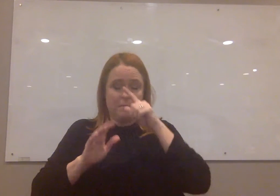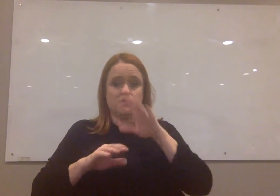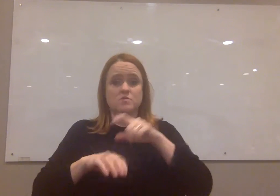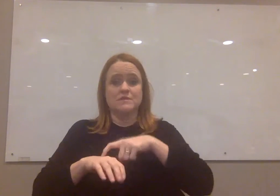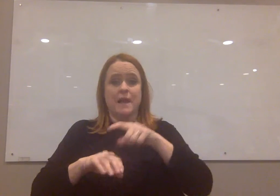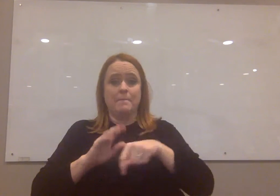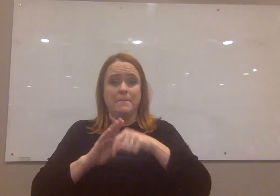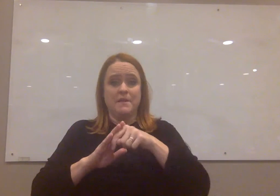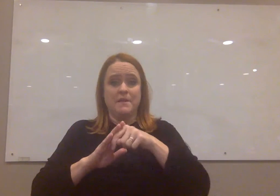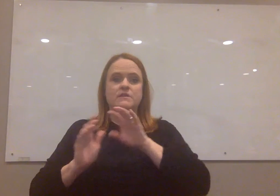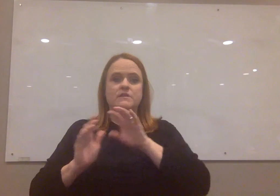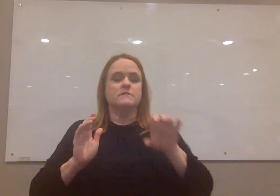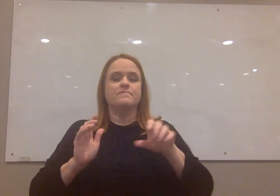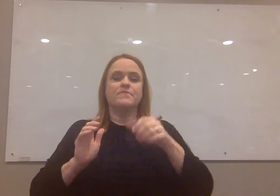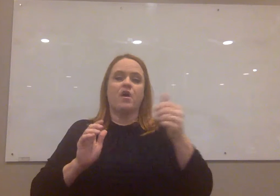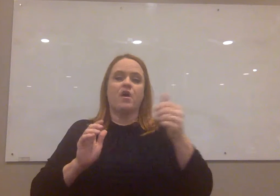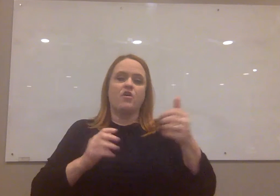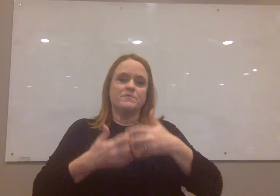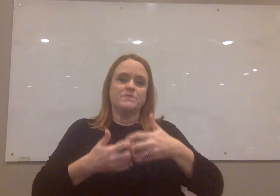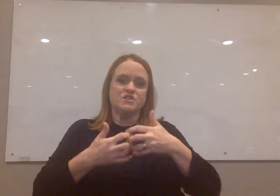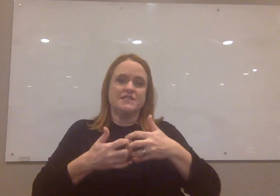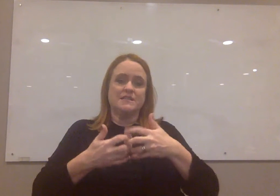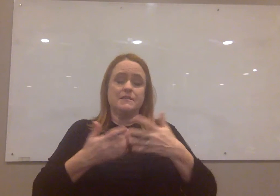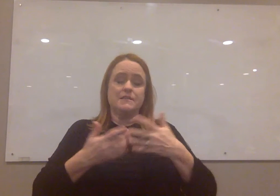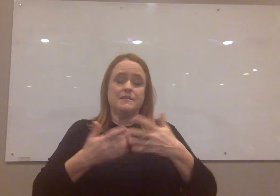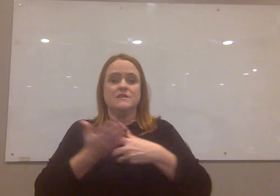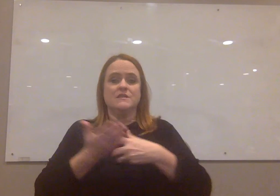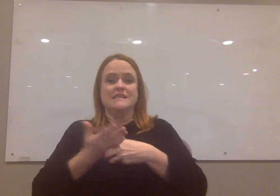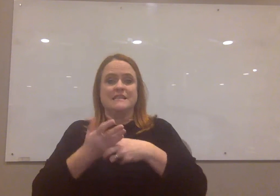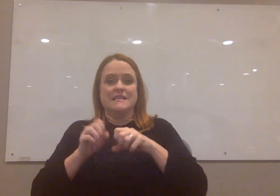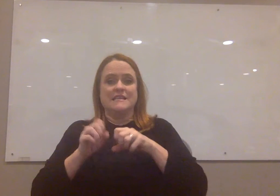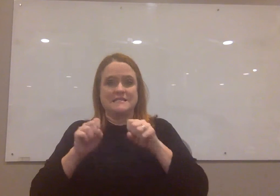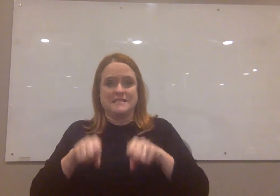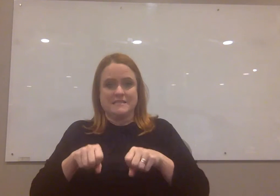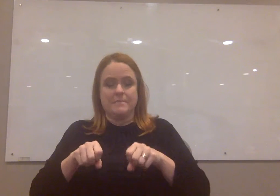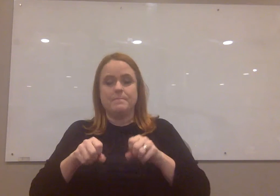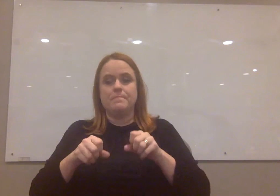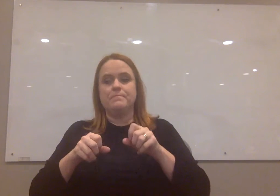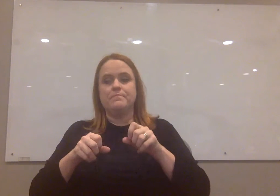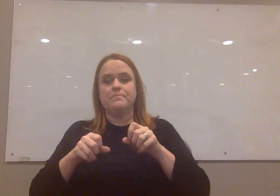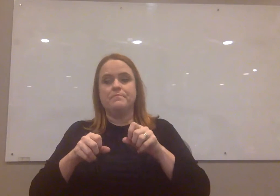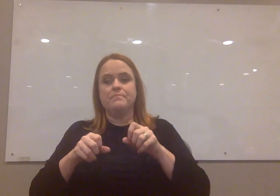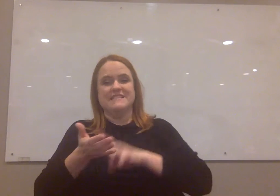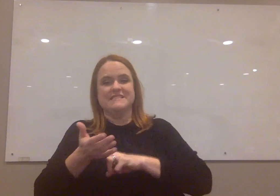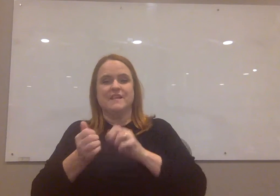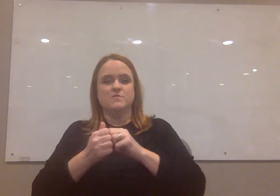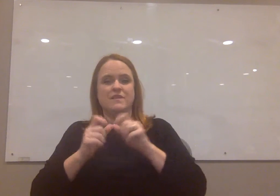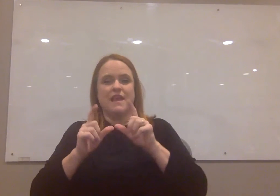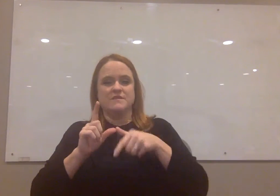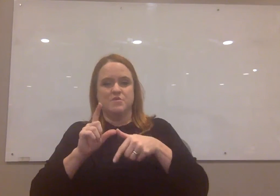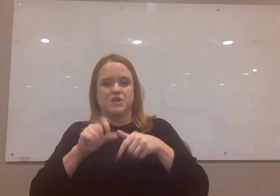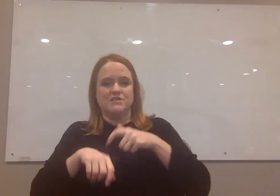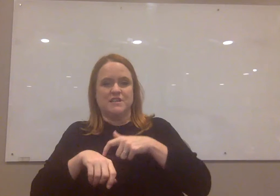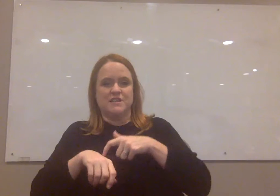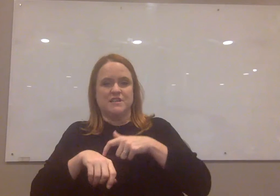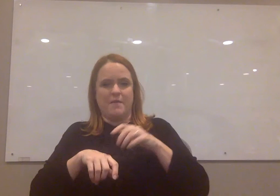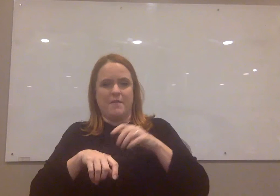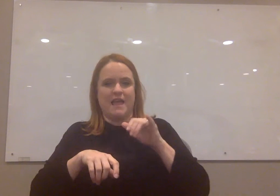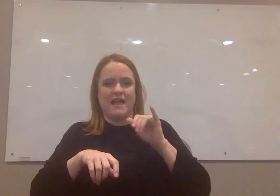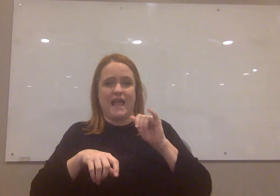so a ticketing system that, script practically signed with an expiration date the way like JWT would be, is a very easy way to be